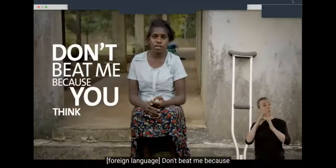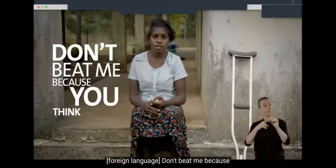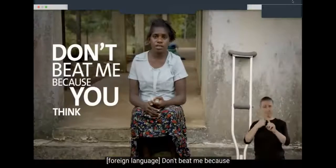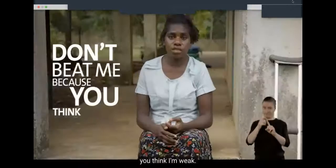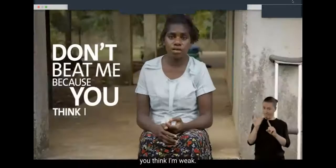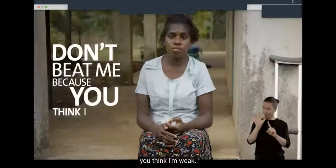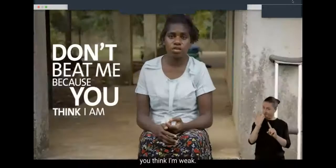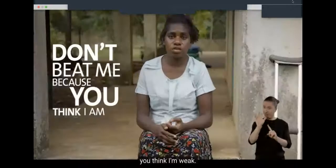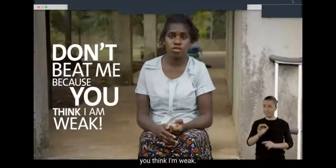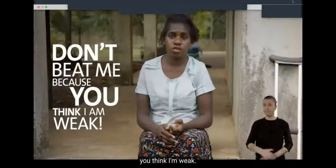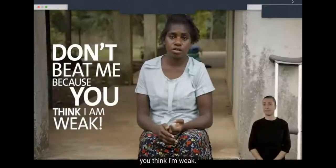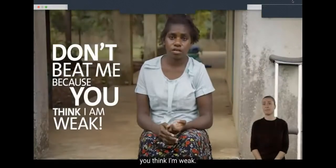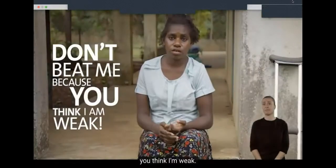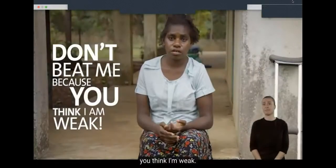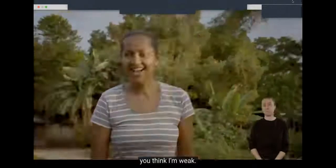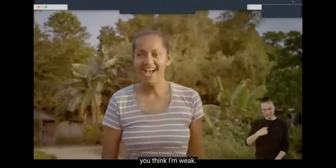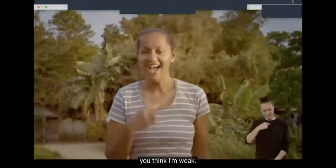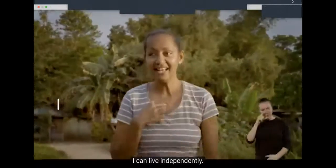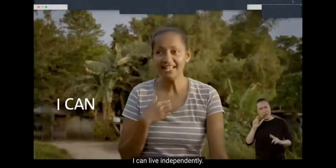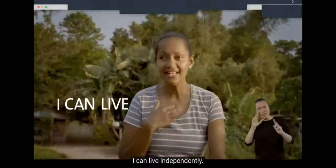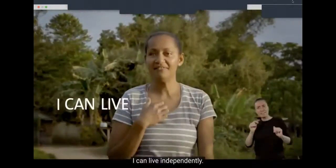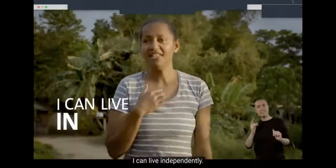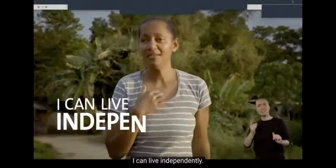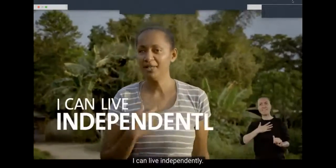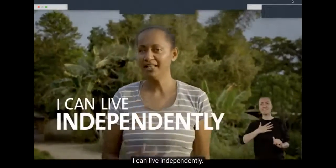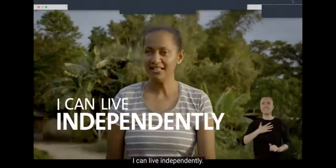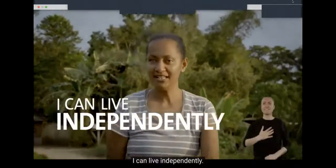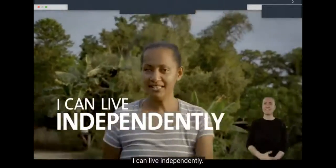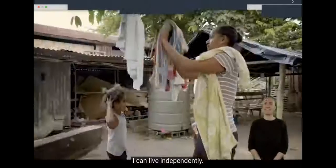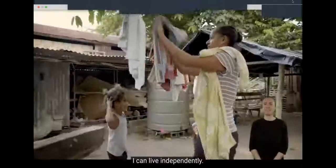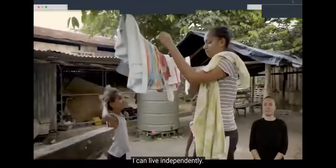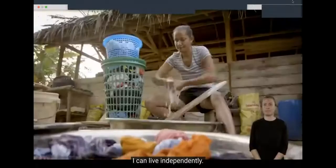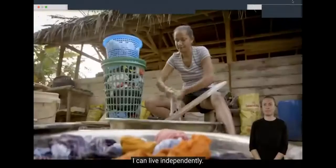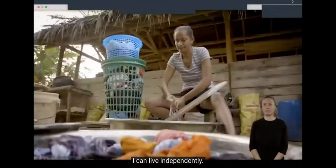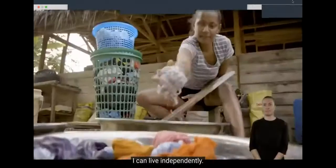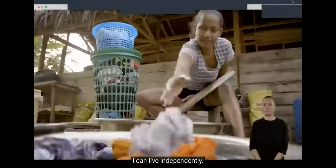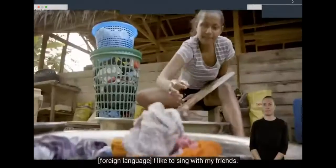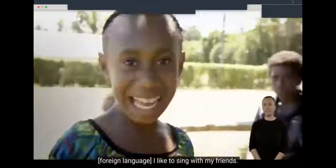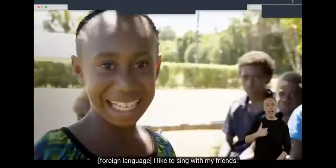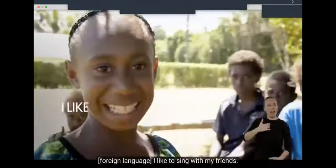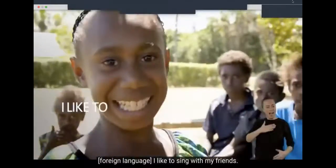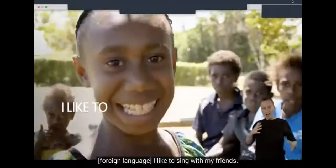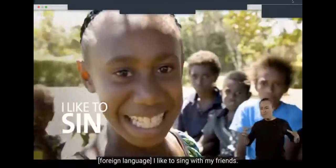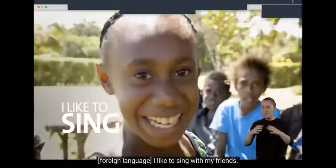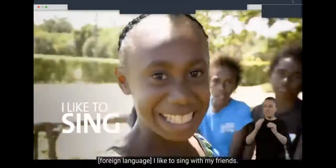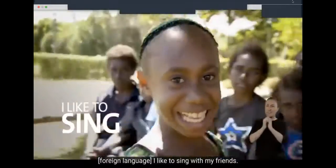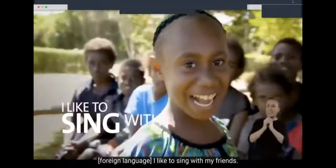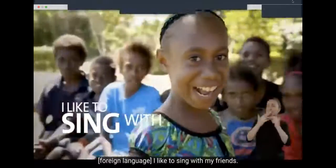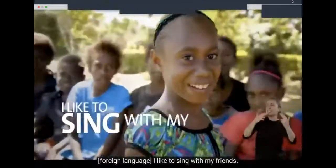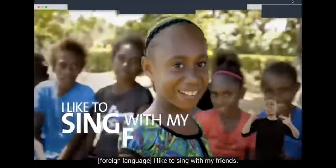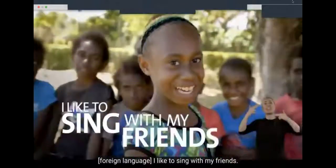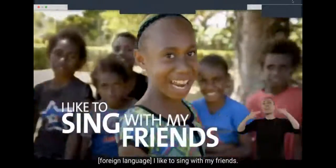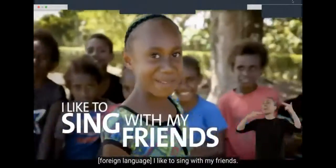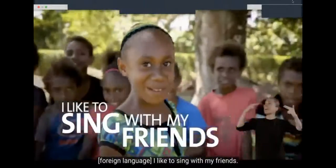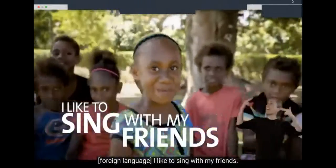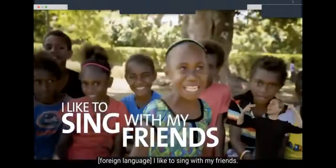by you think same mina strong. I can live independently. Me like a sincere that